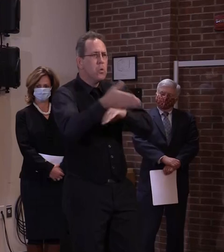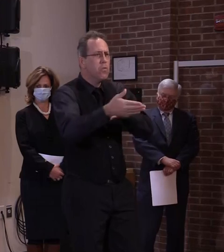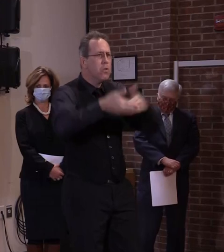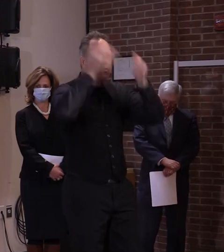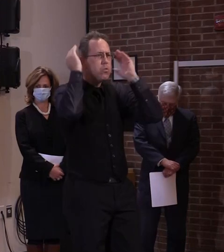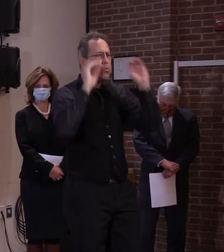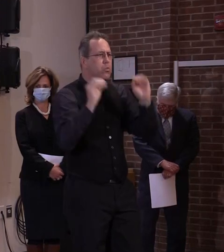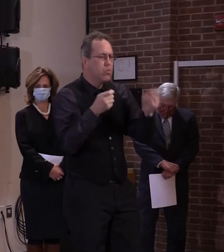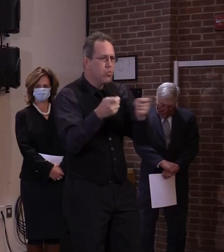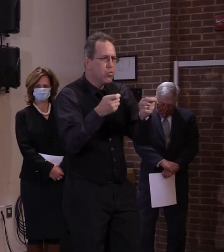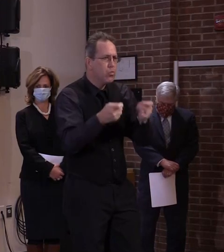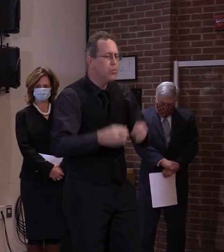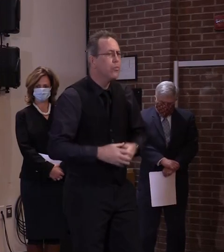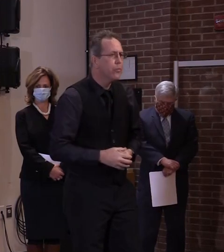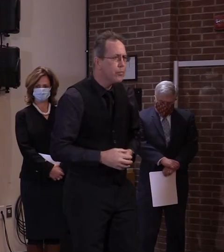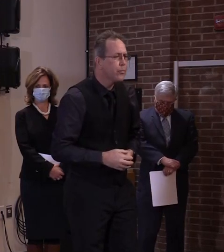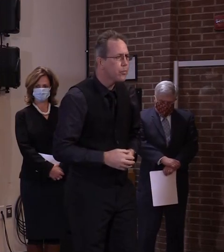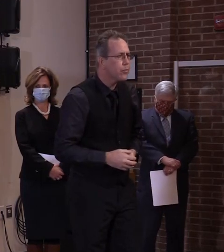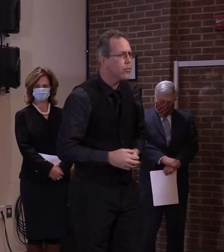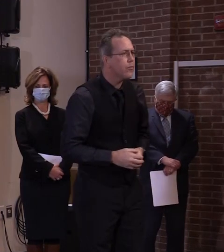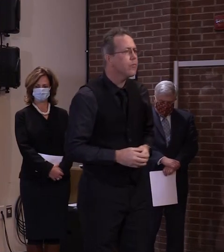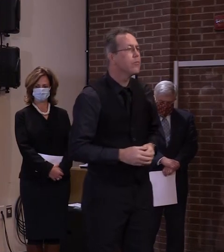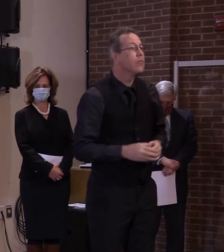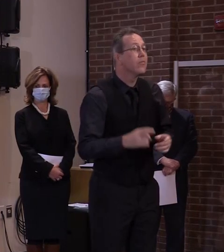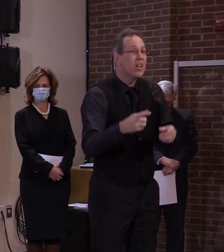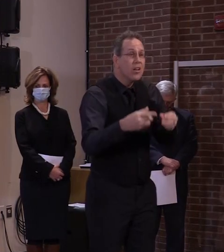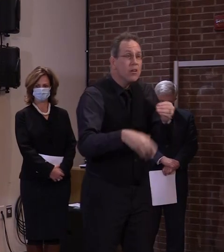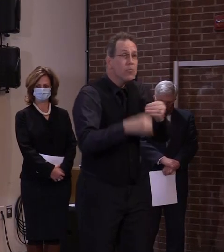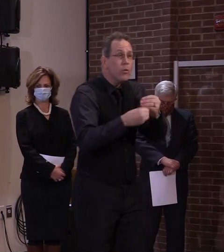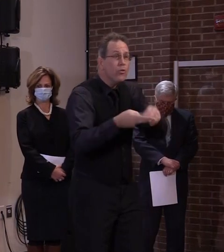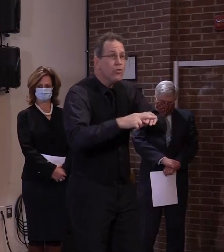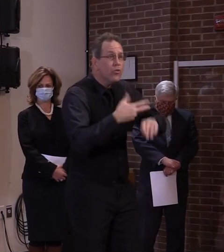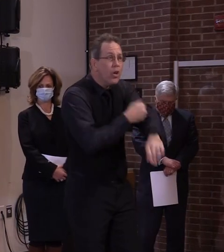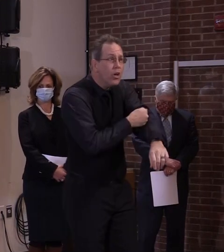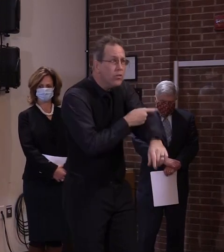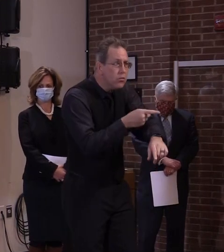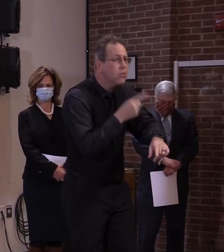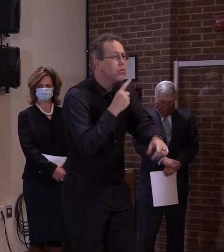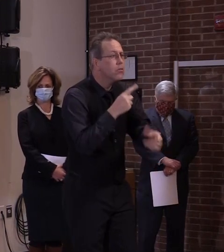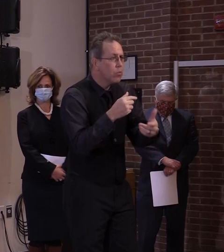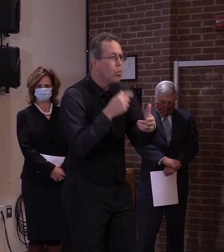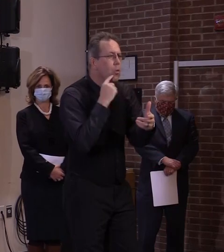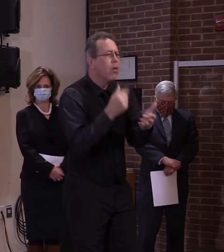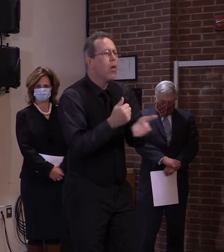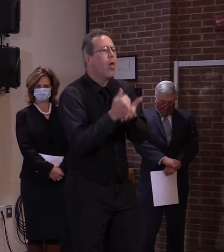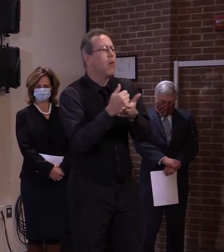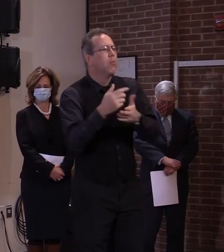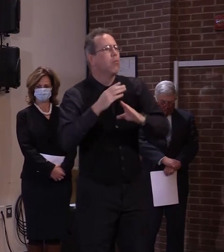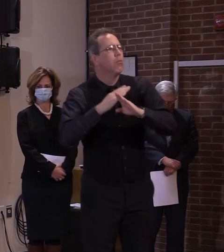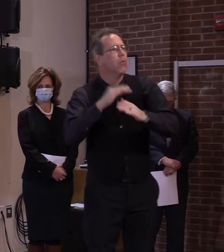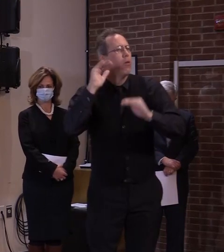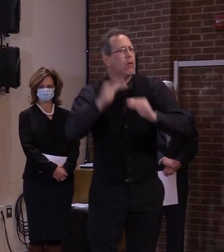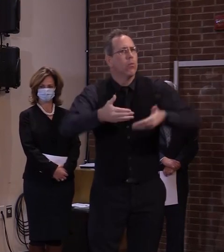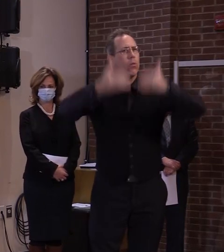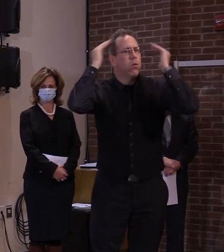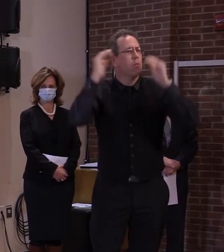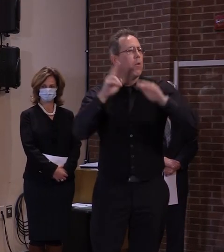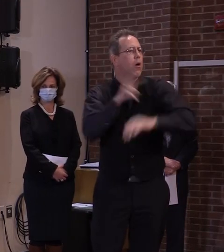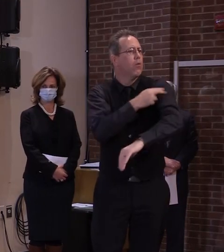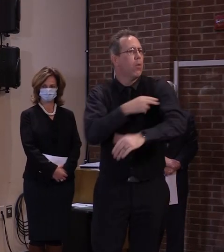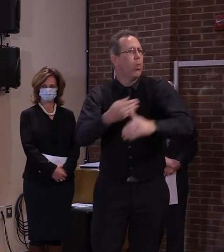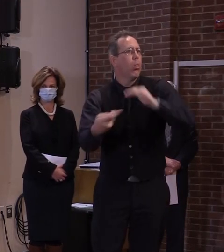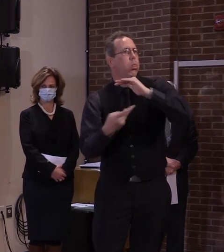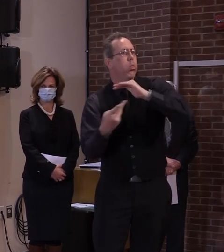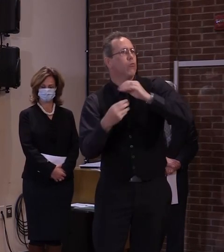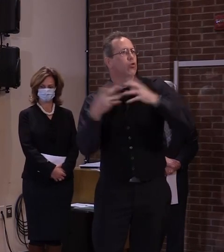which means getting your booster, is the best way to prevent this from being you. We've also talked